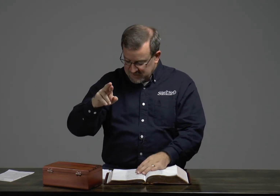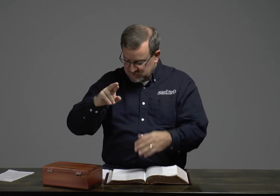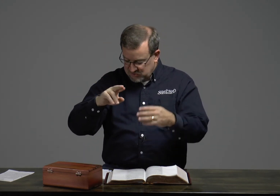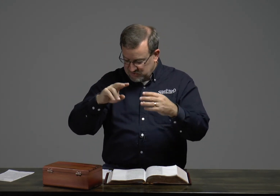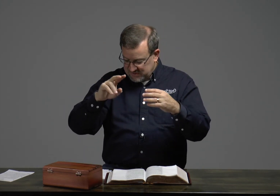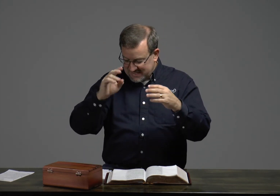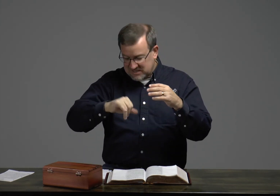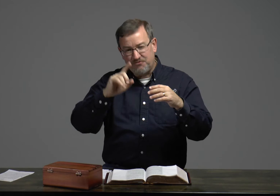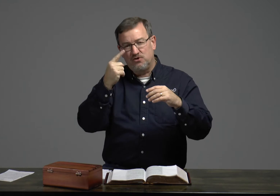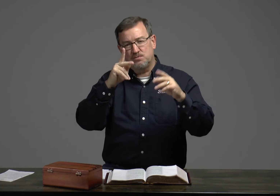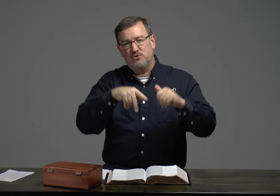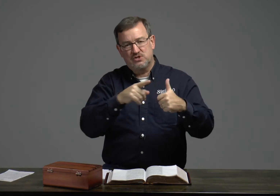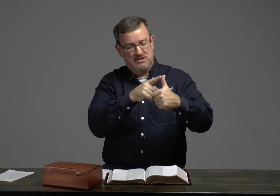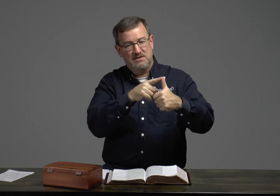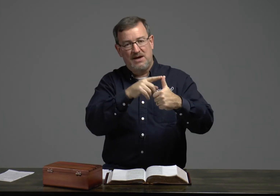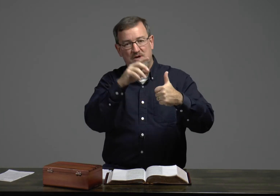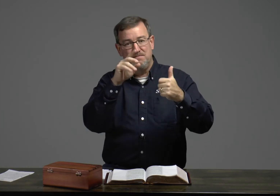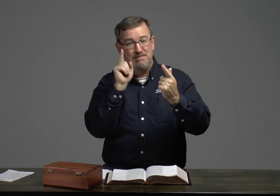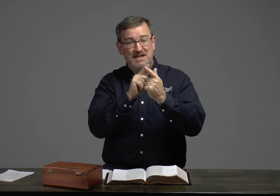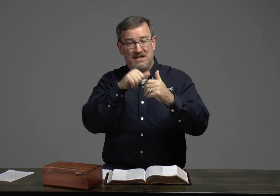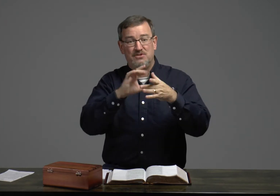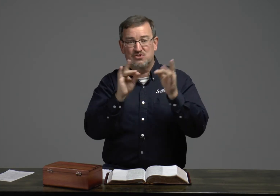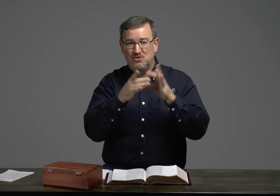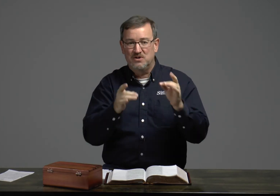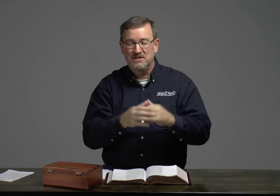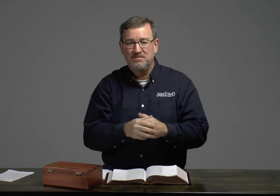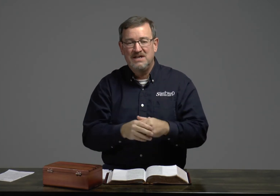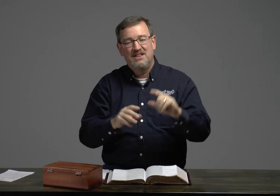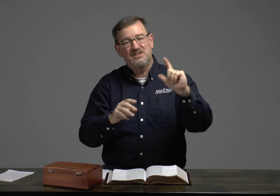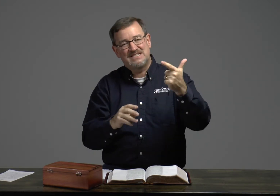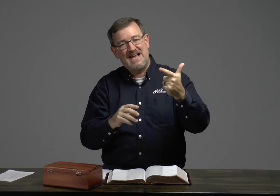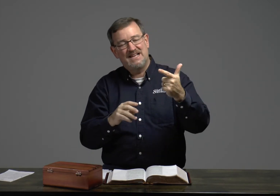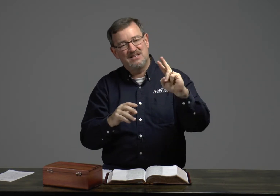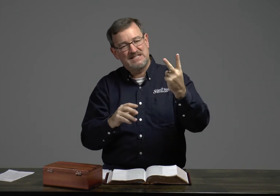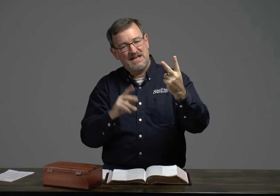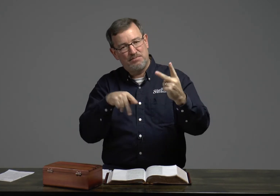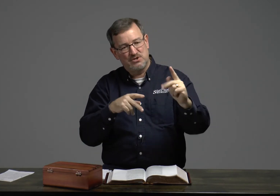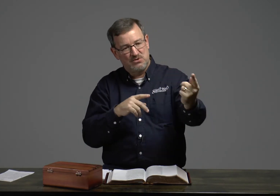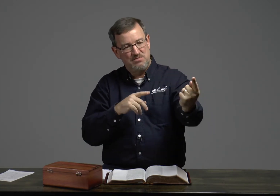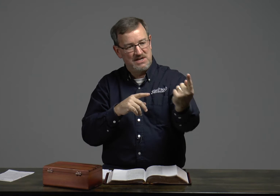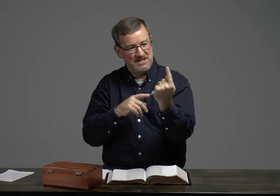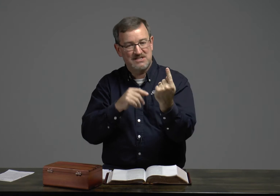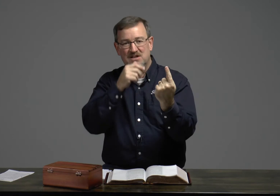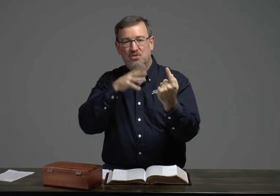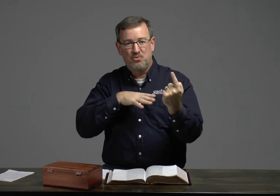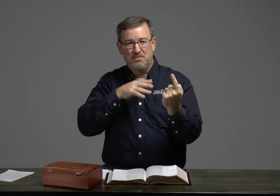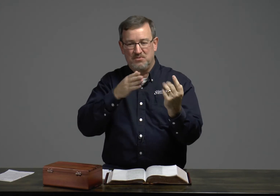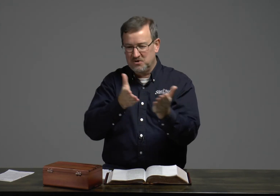So that's the first person that we meet in the story. The second person we meet is the woman. We're going to